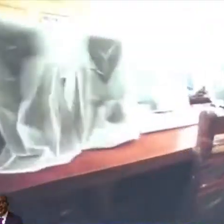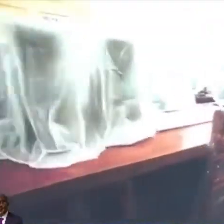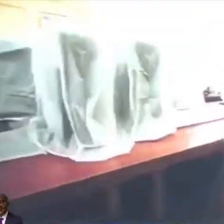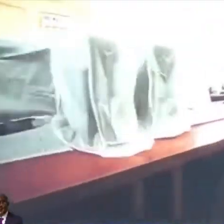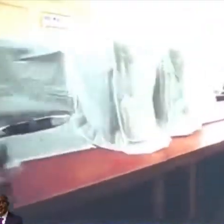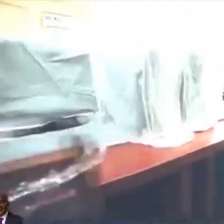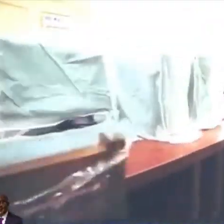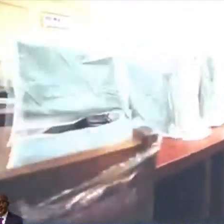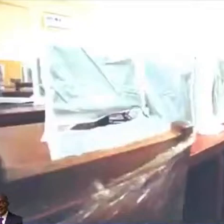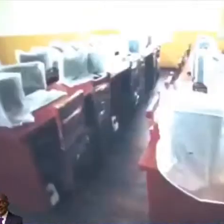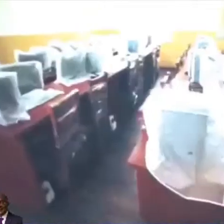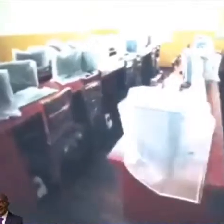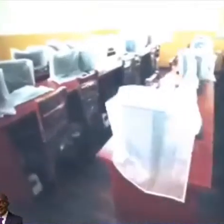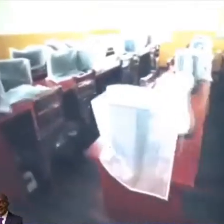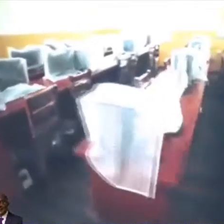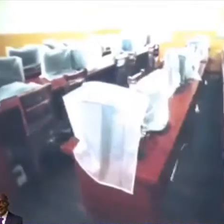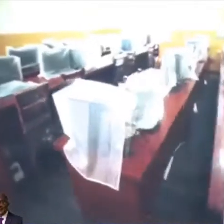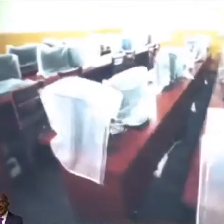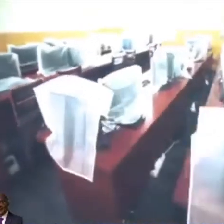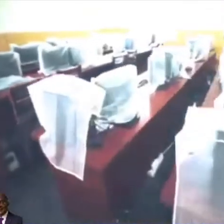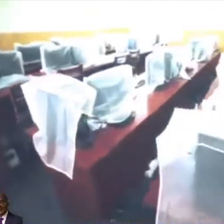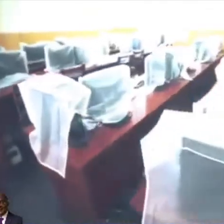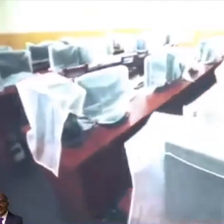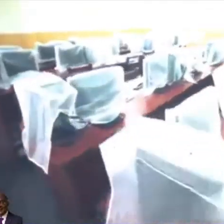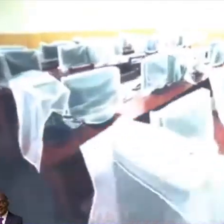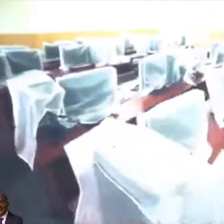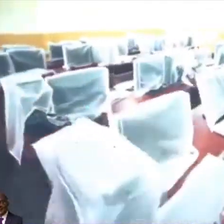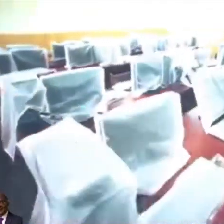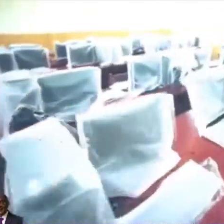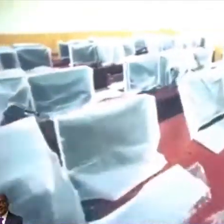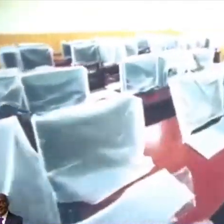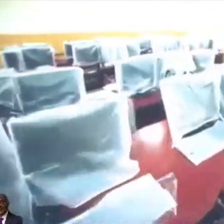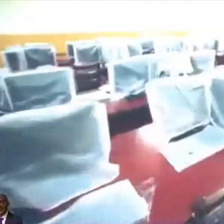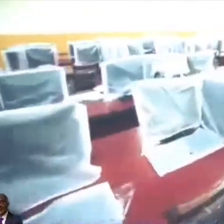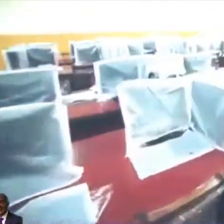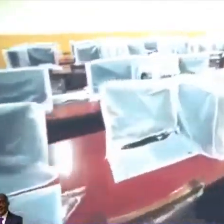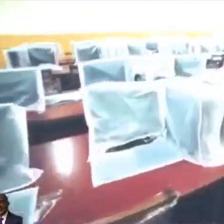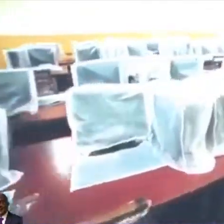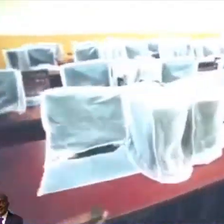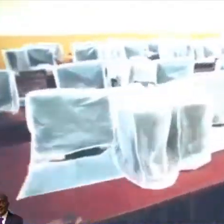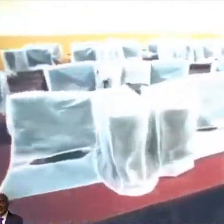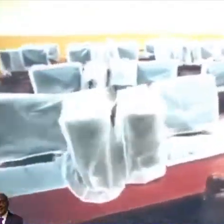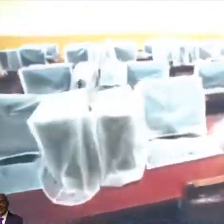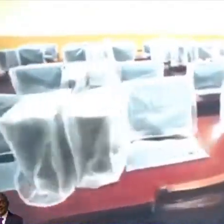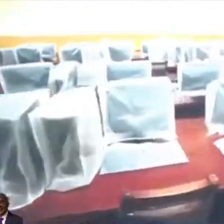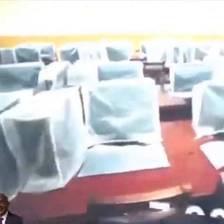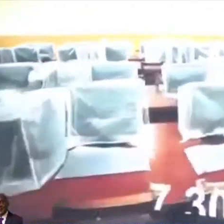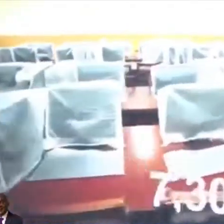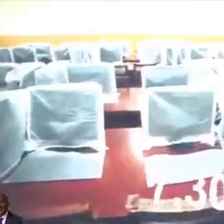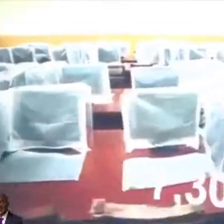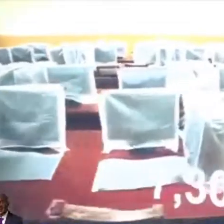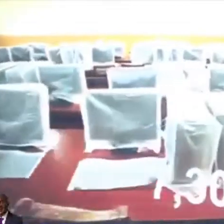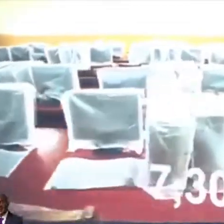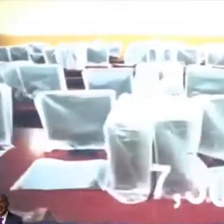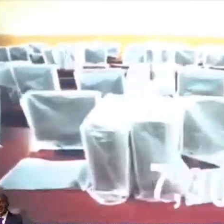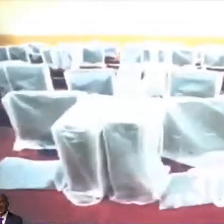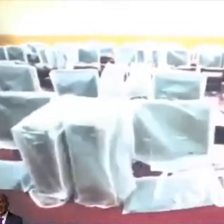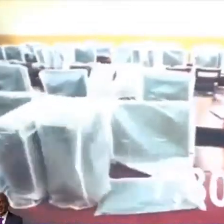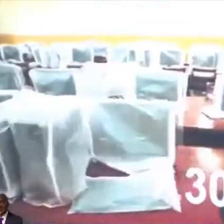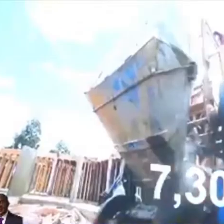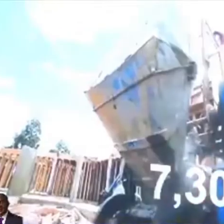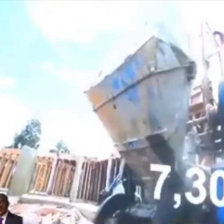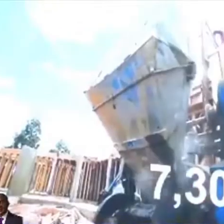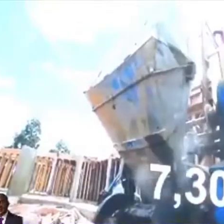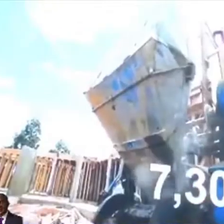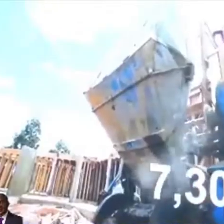built several libraries and science labs, altogether creating access for over 7,300 at a